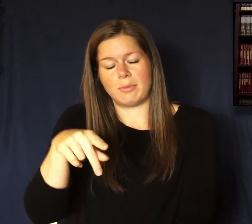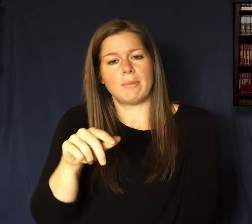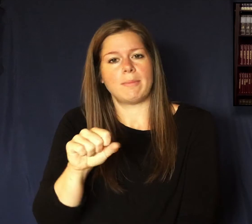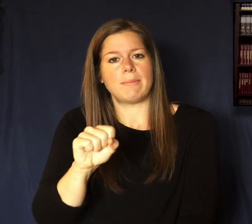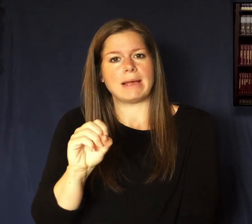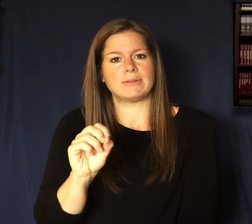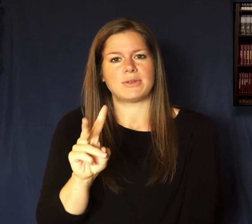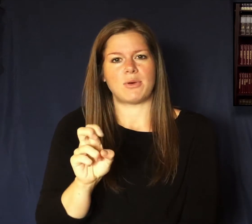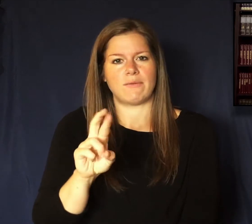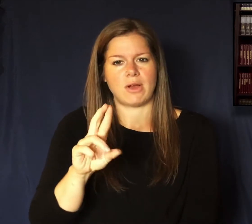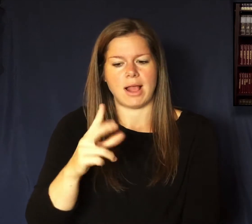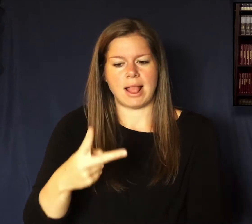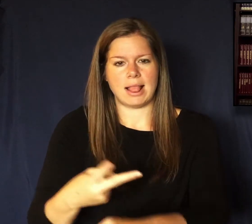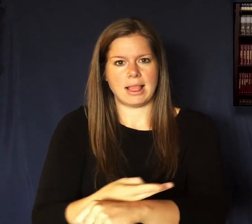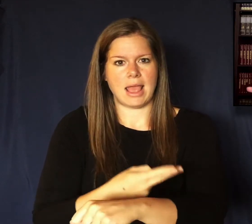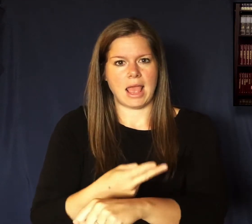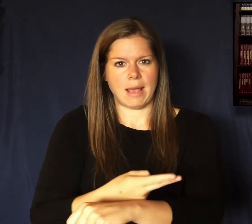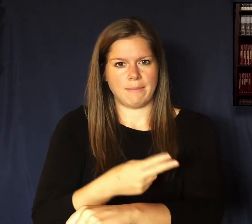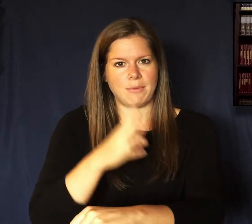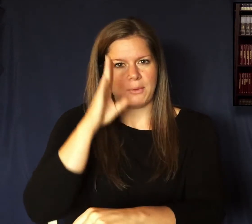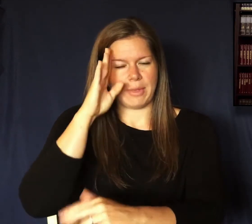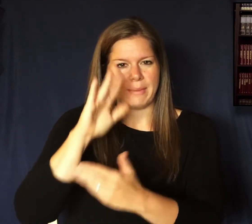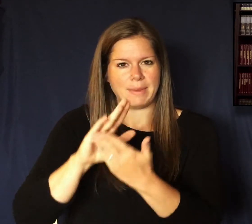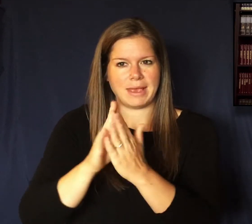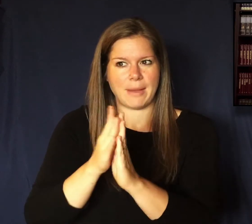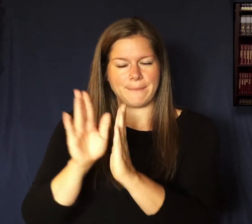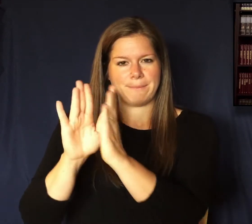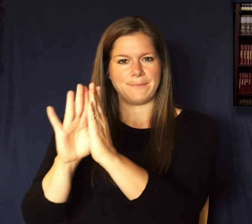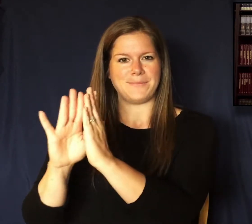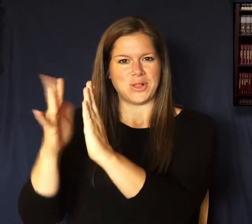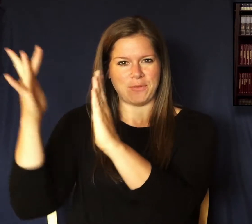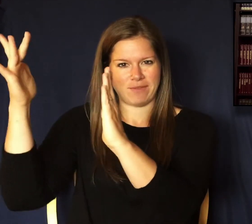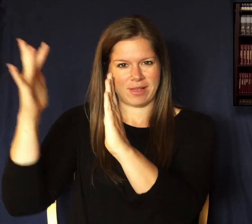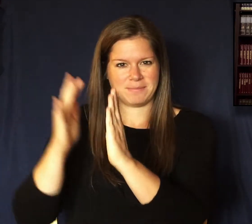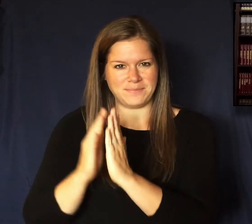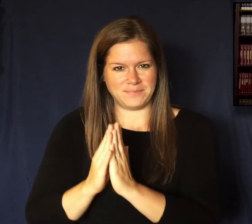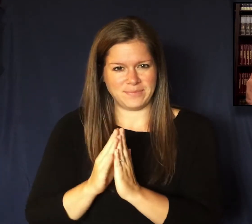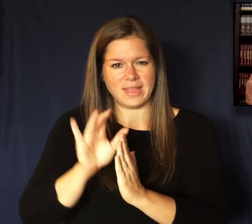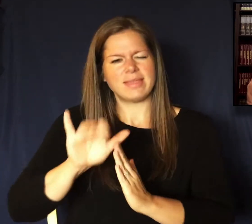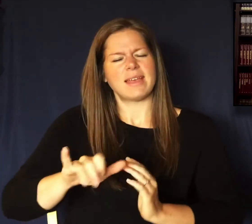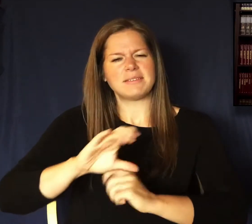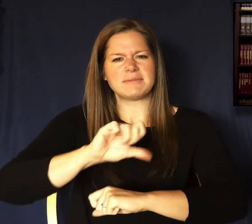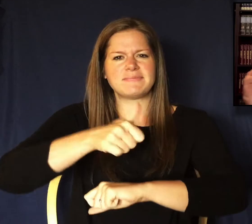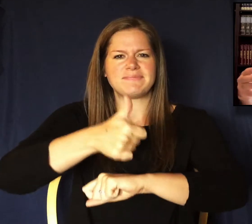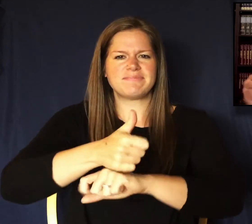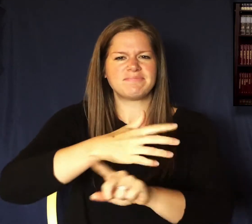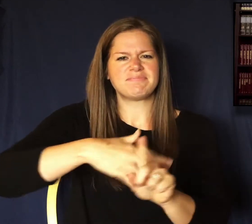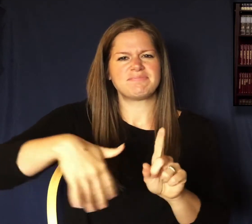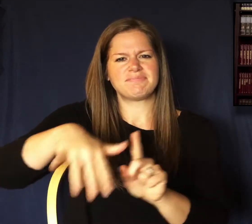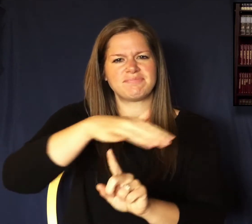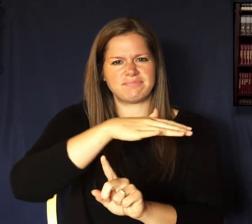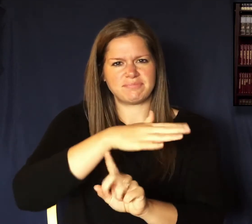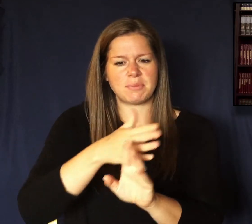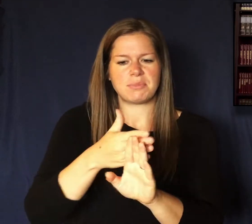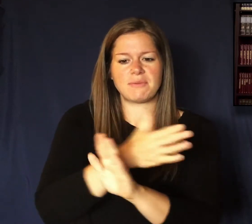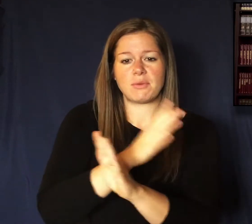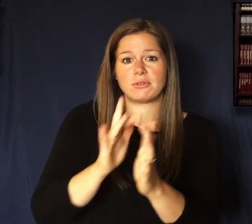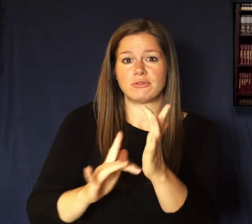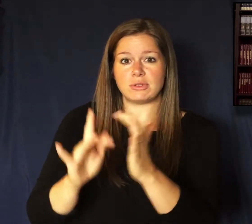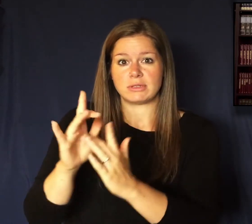is being set up here as Jesus journeys on his way to the cross. Some interesting things to